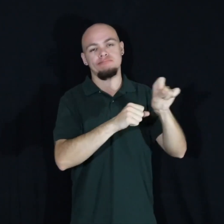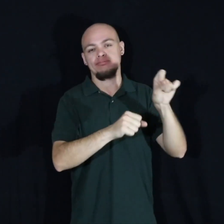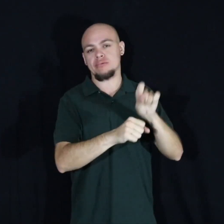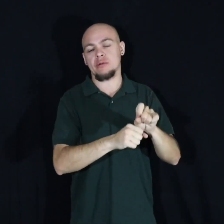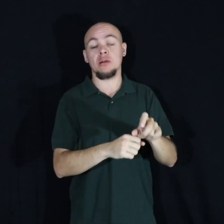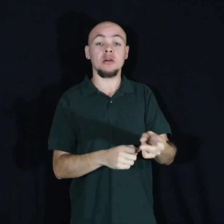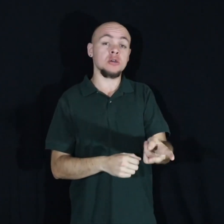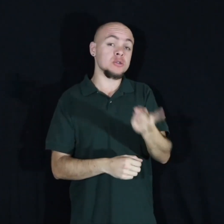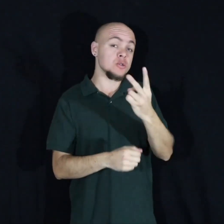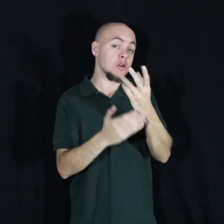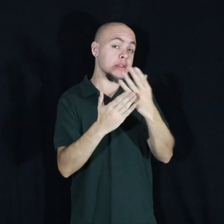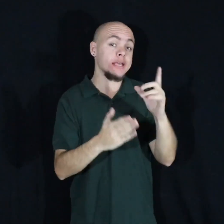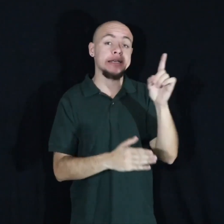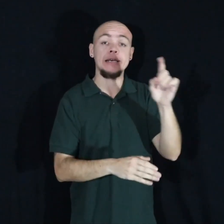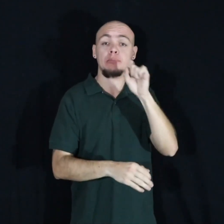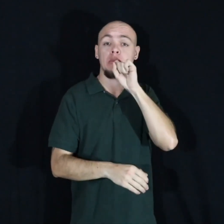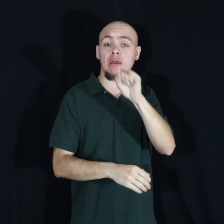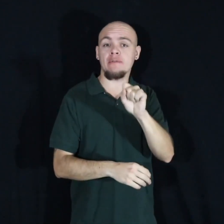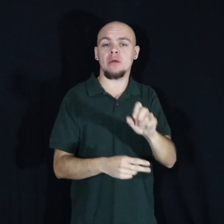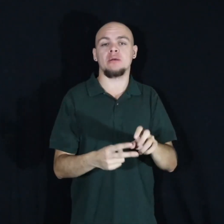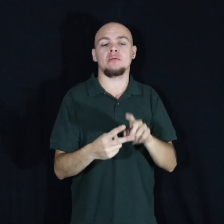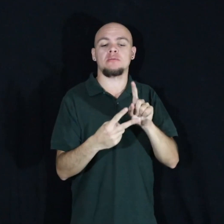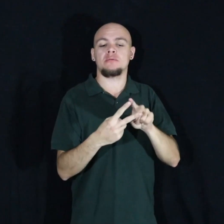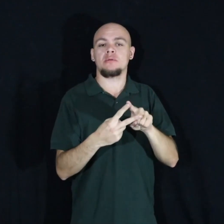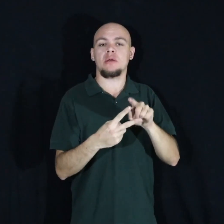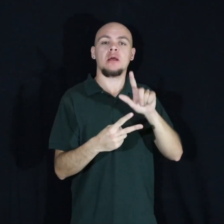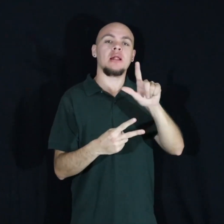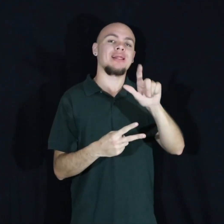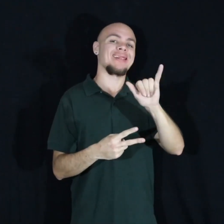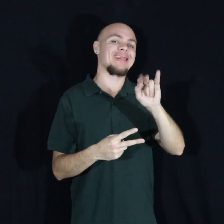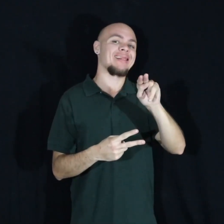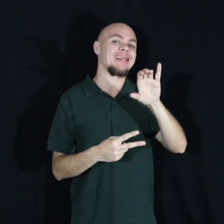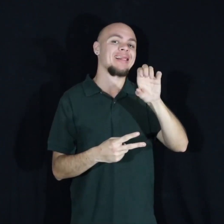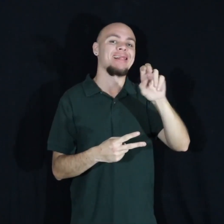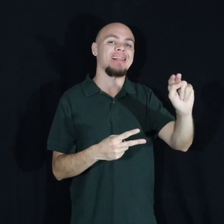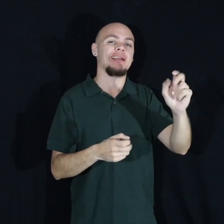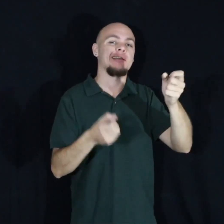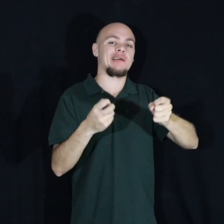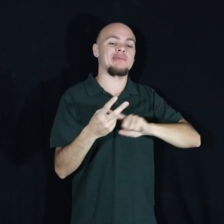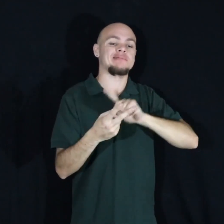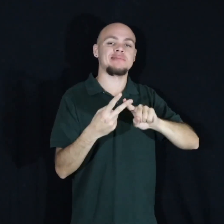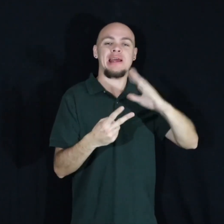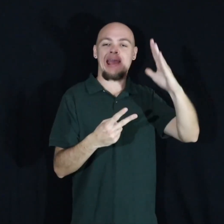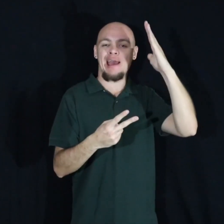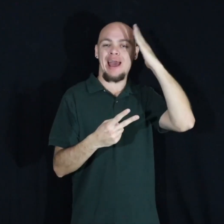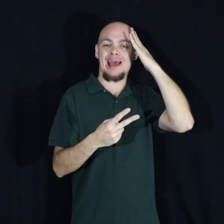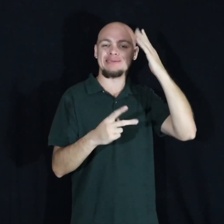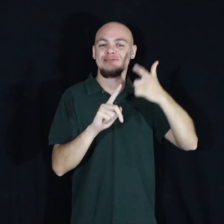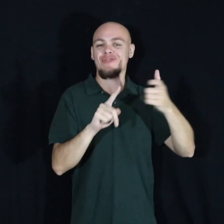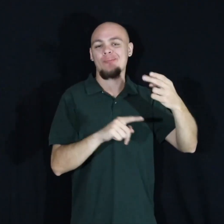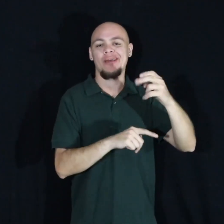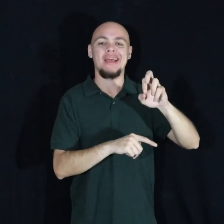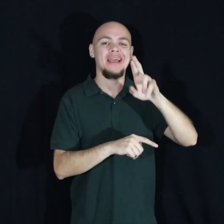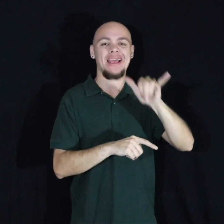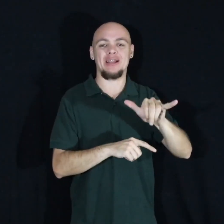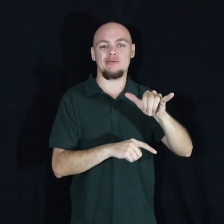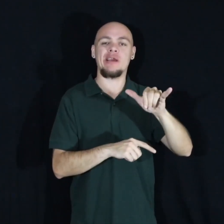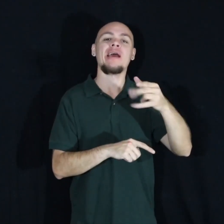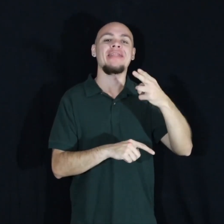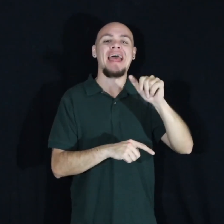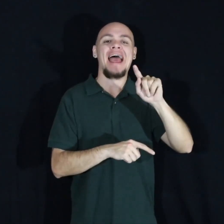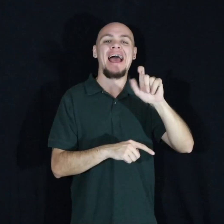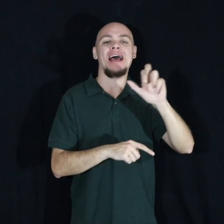2 things he really loved were his Lincoln cars and his hats from Henry the Hatter in downtown Detroit.